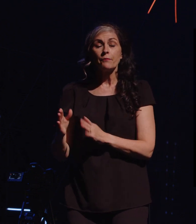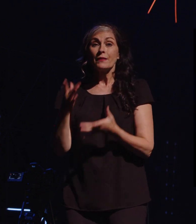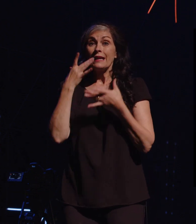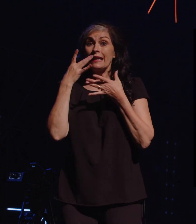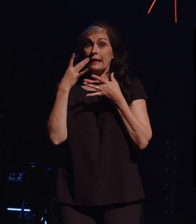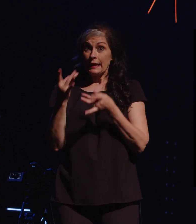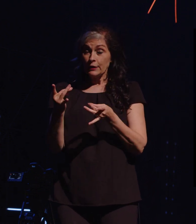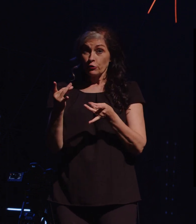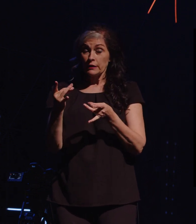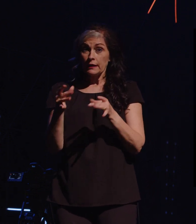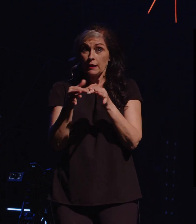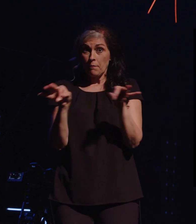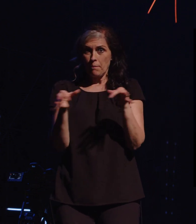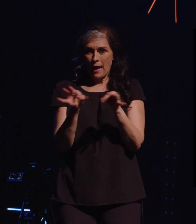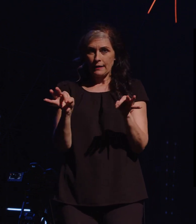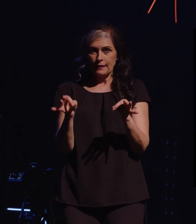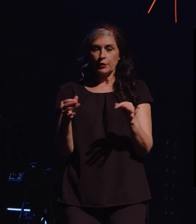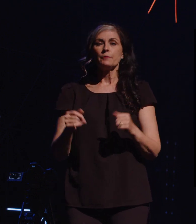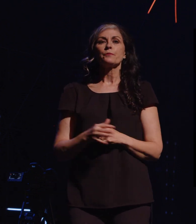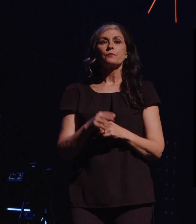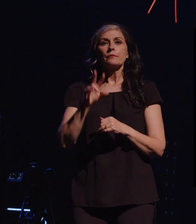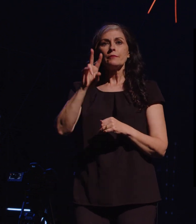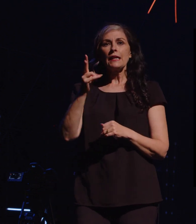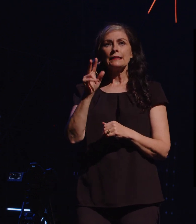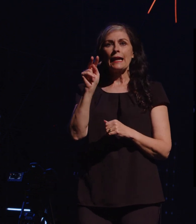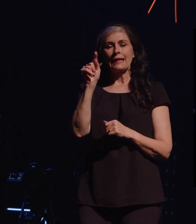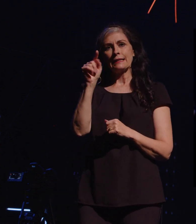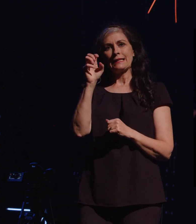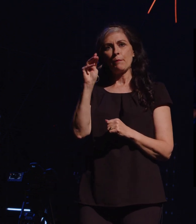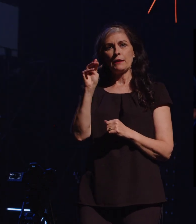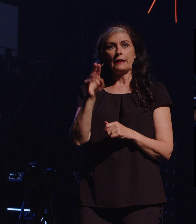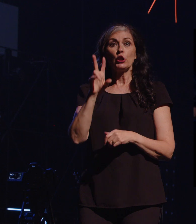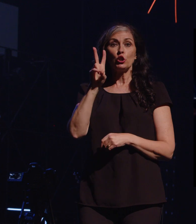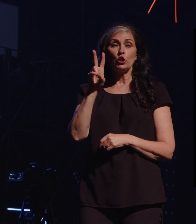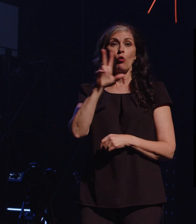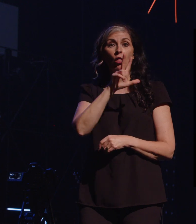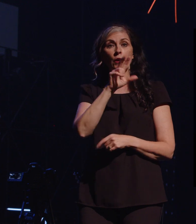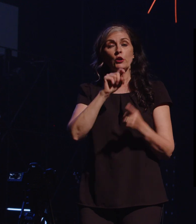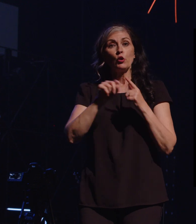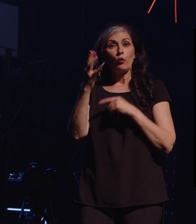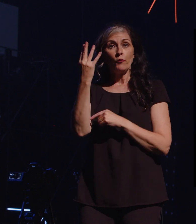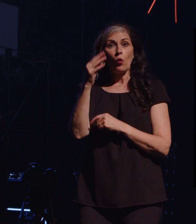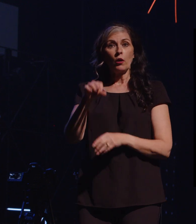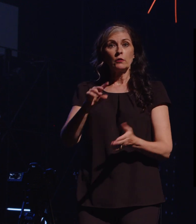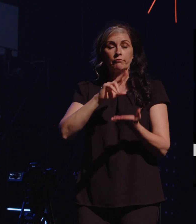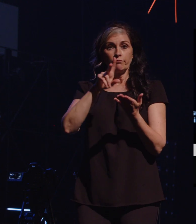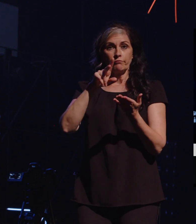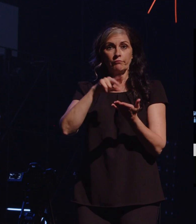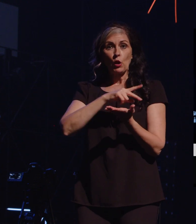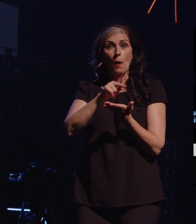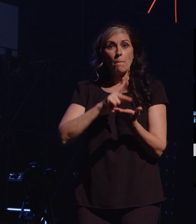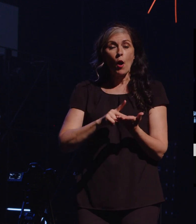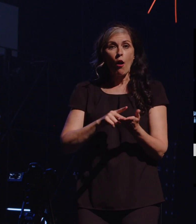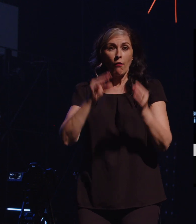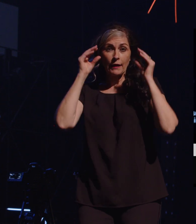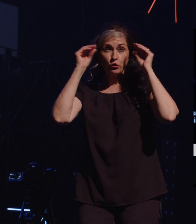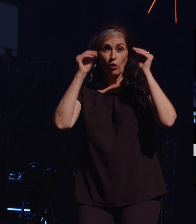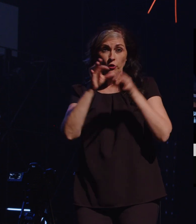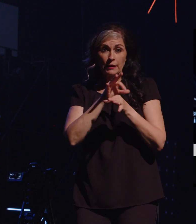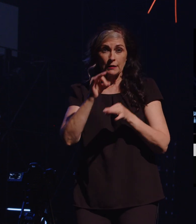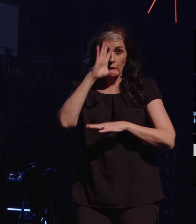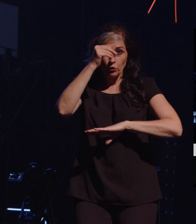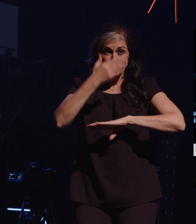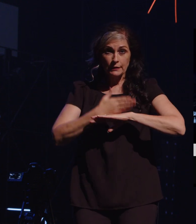passage, I think timely passage in this day, 2 Timothy 2, 3 through 4, Paul, instructing his spiritual son,